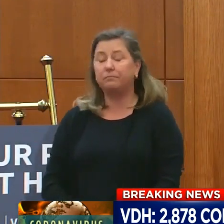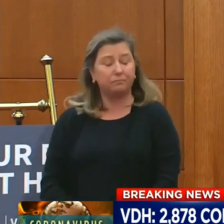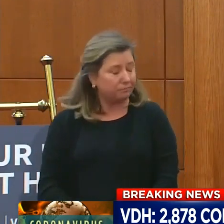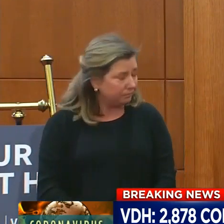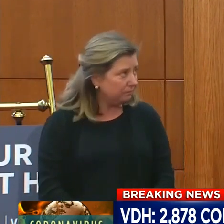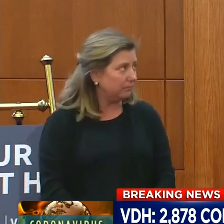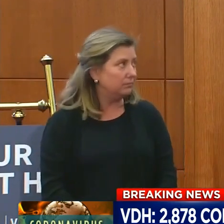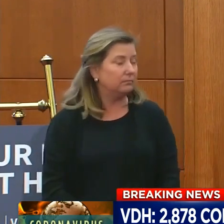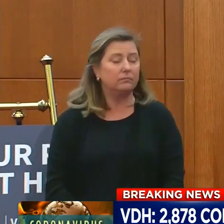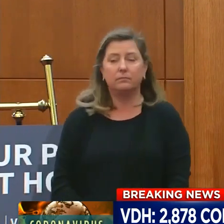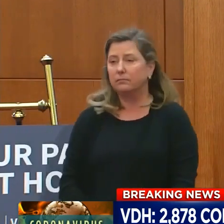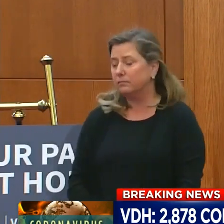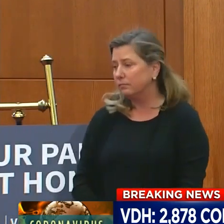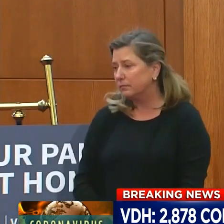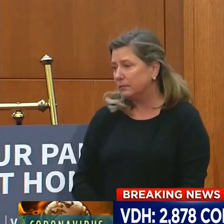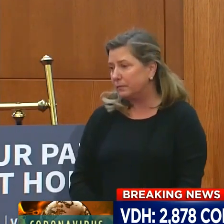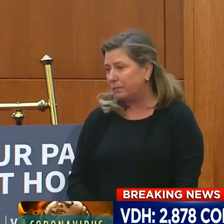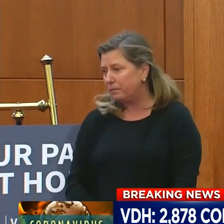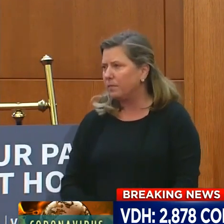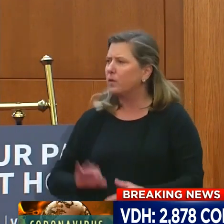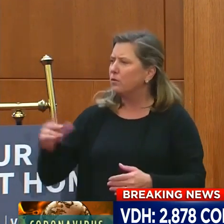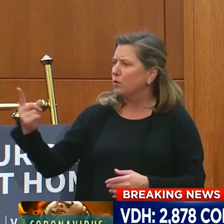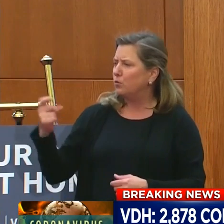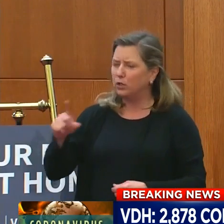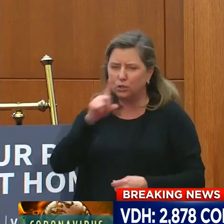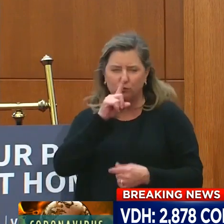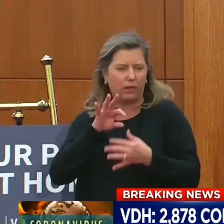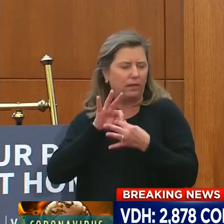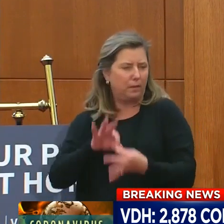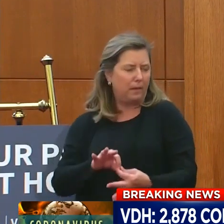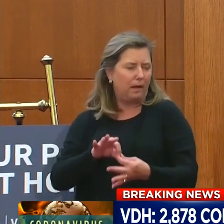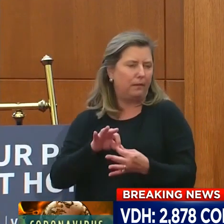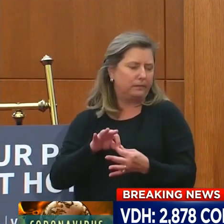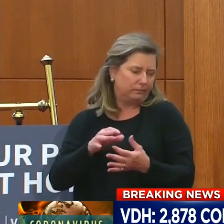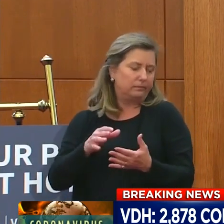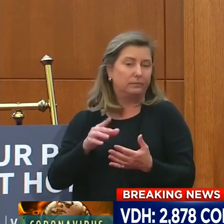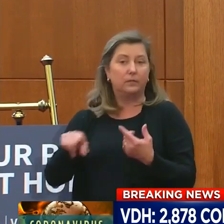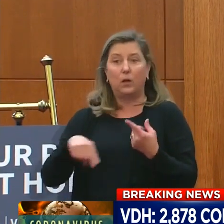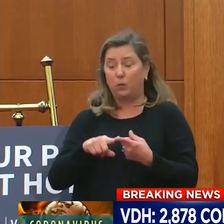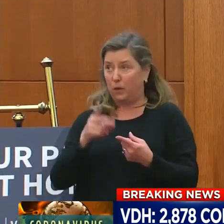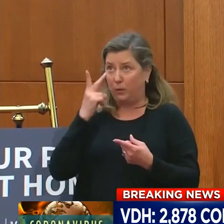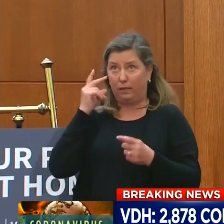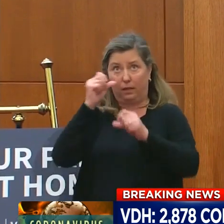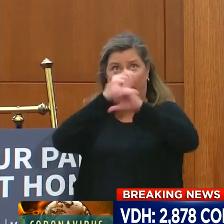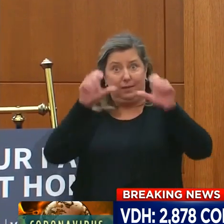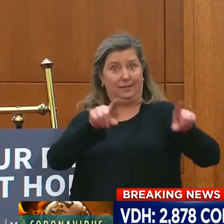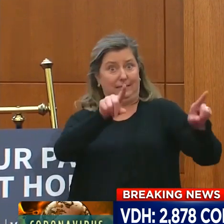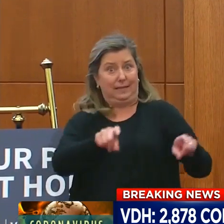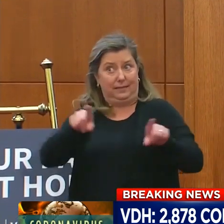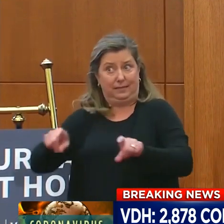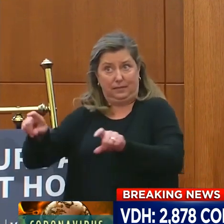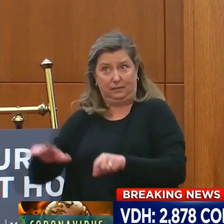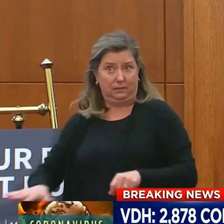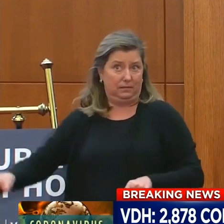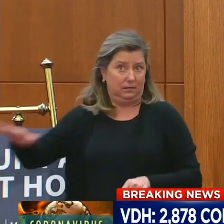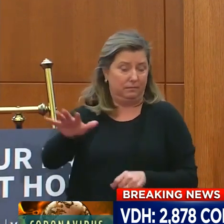you, Governor. I'll start. The question really is about, as we look at testing and not